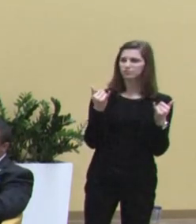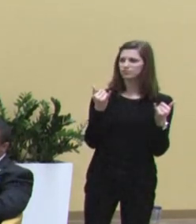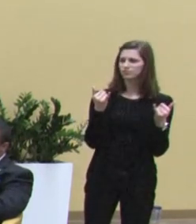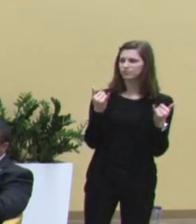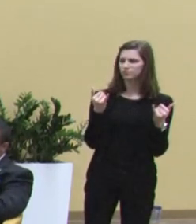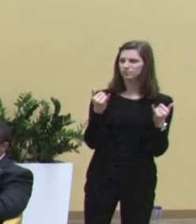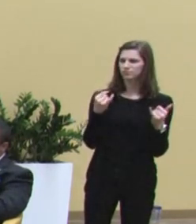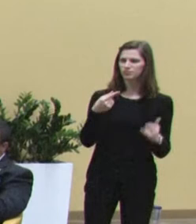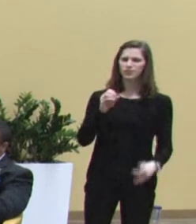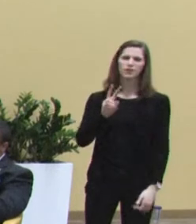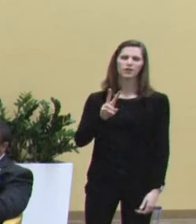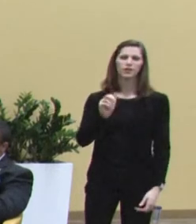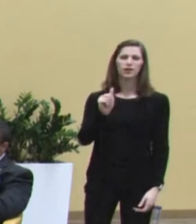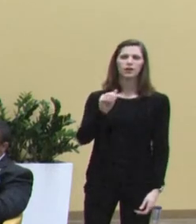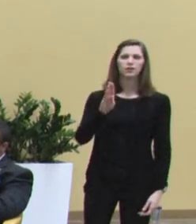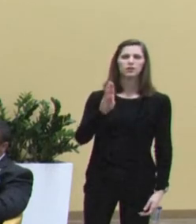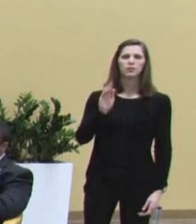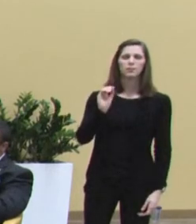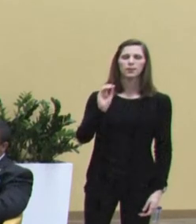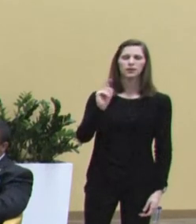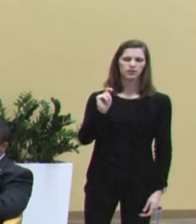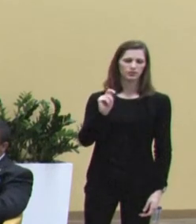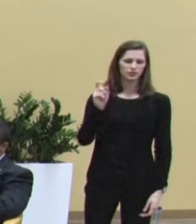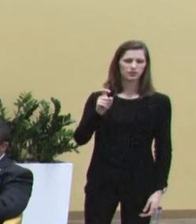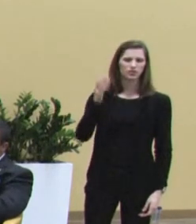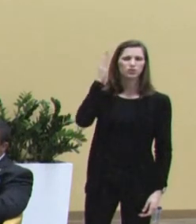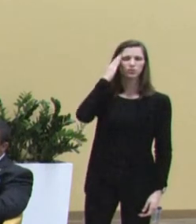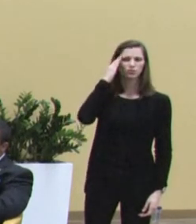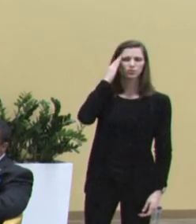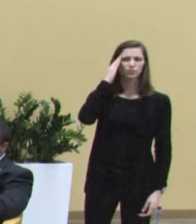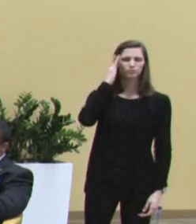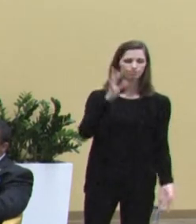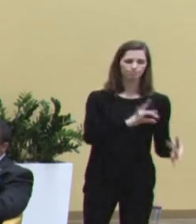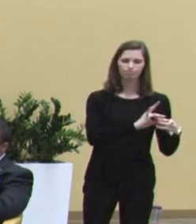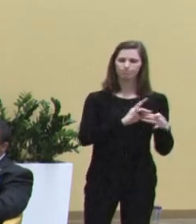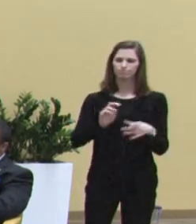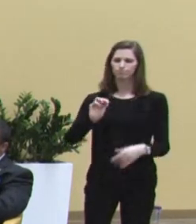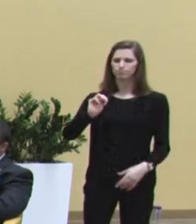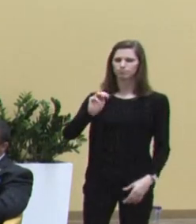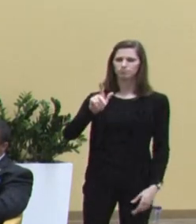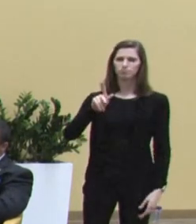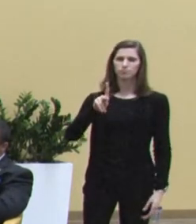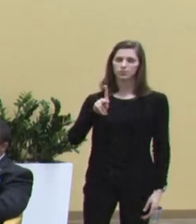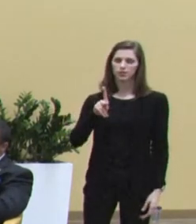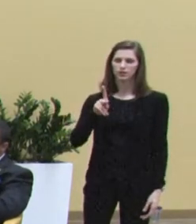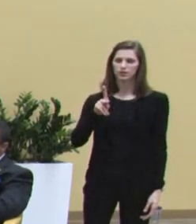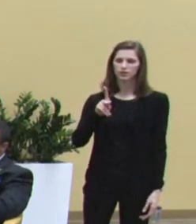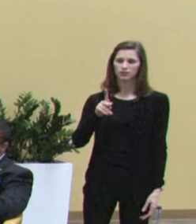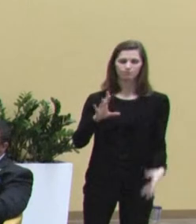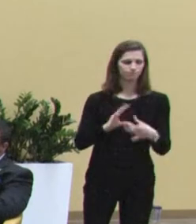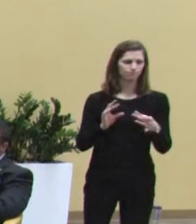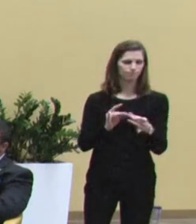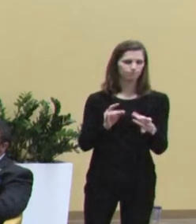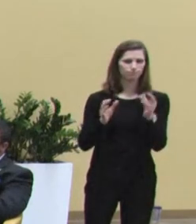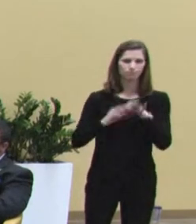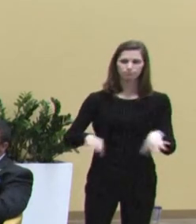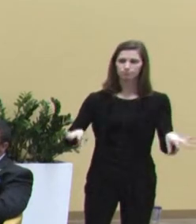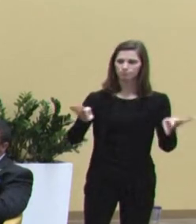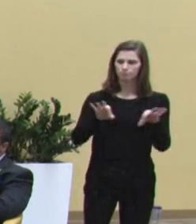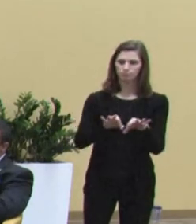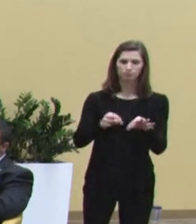What does Governor Abbott need to know about Dr. King's message that would help